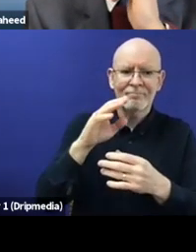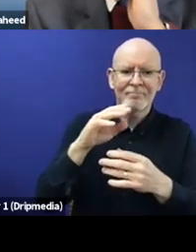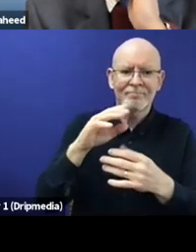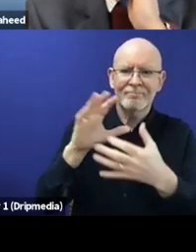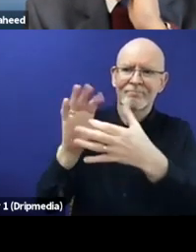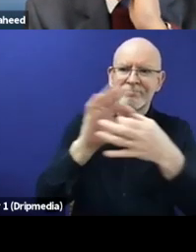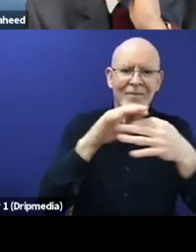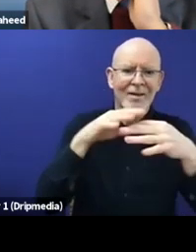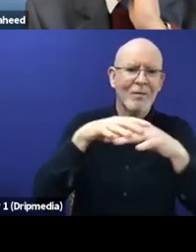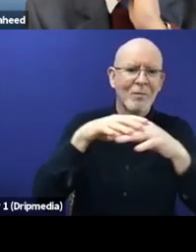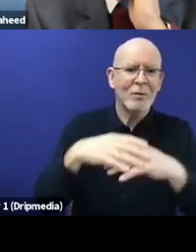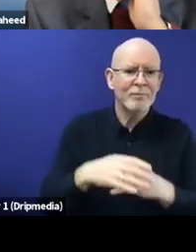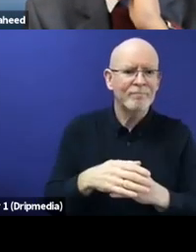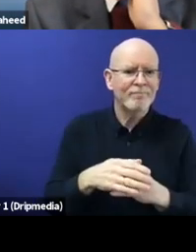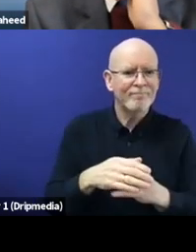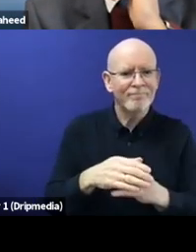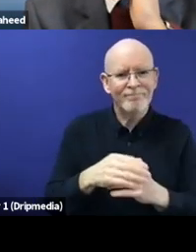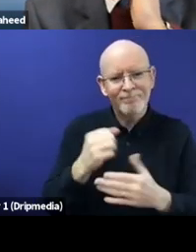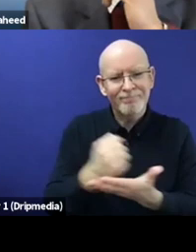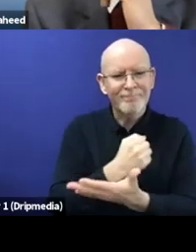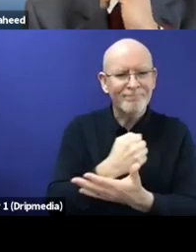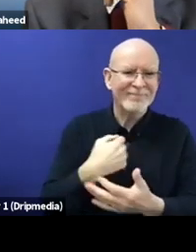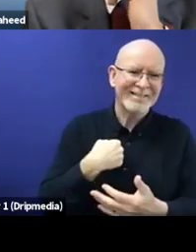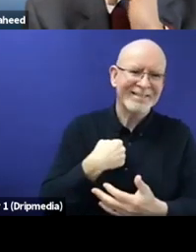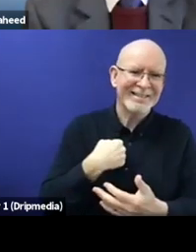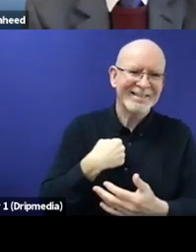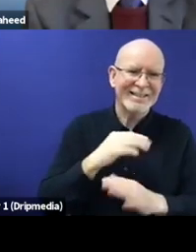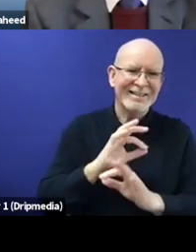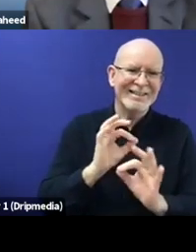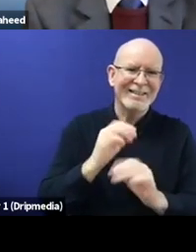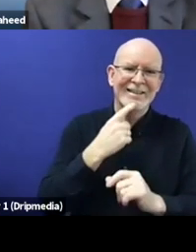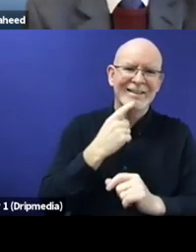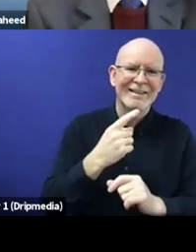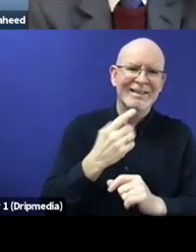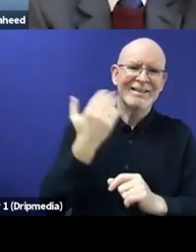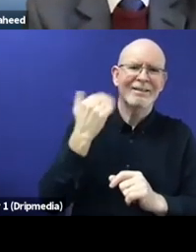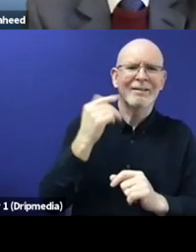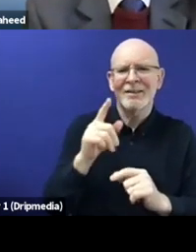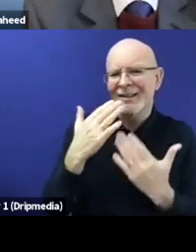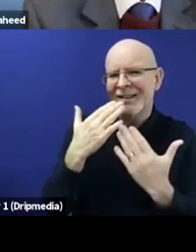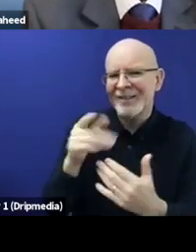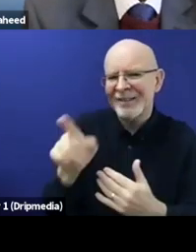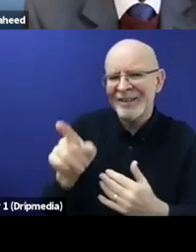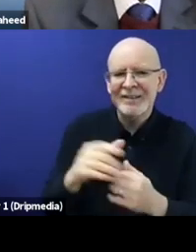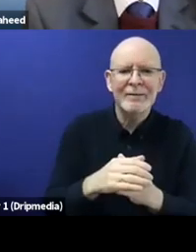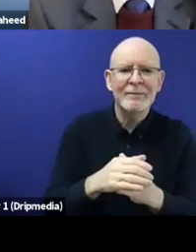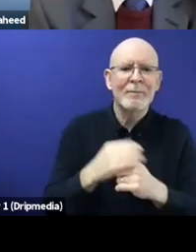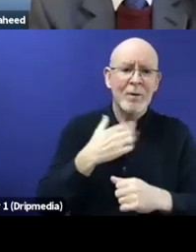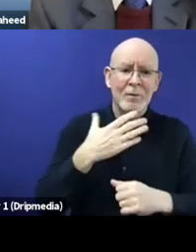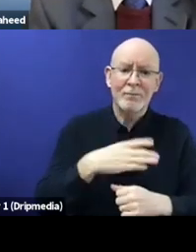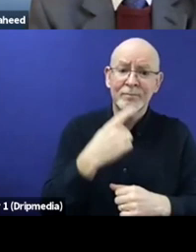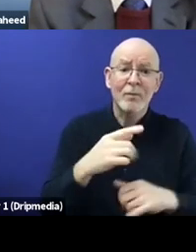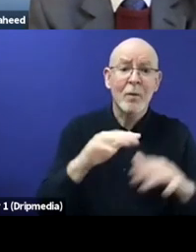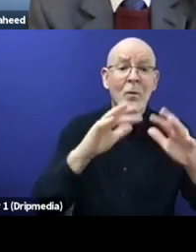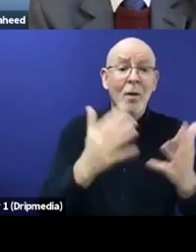protection to scholars and students. Ahmed, Claire mentioned the rights-based approach. Do you wish to